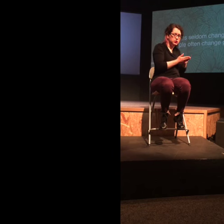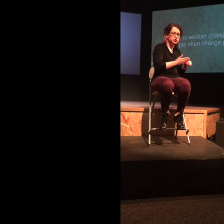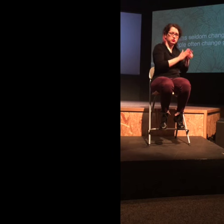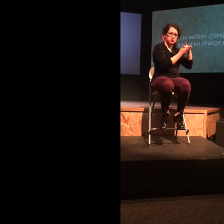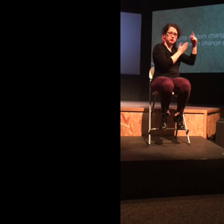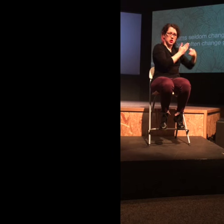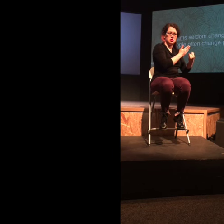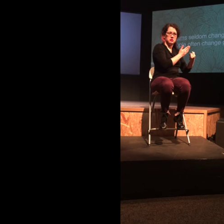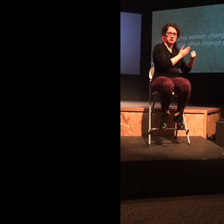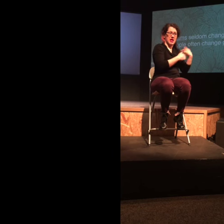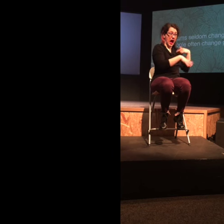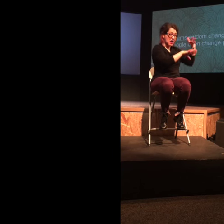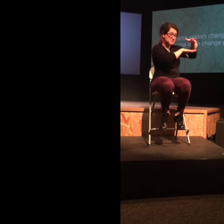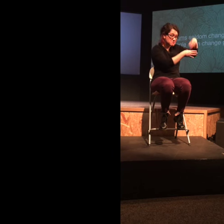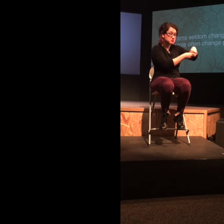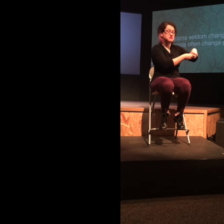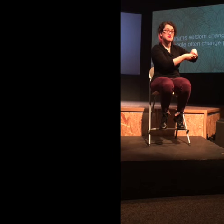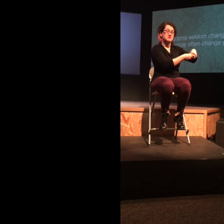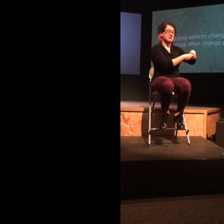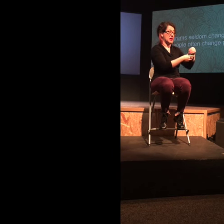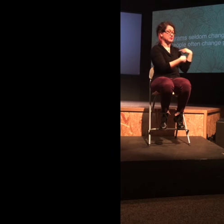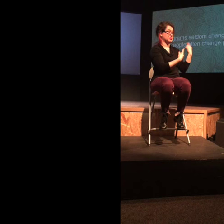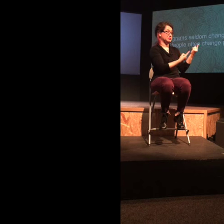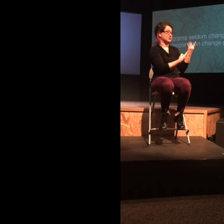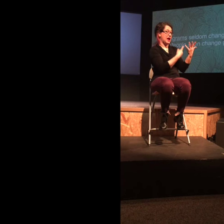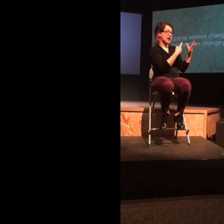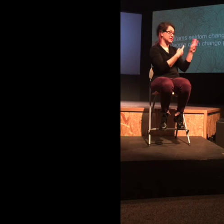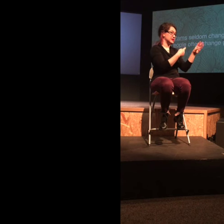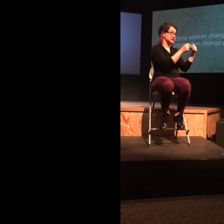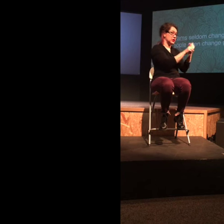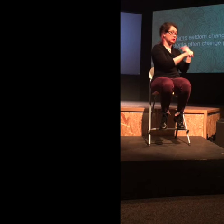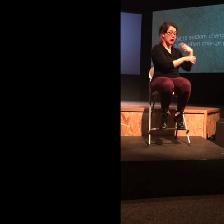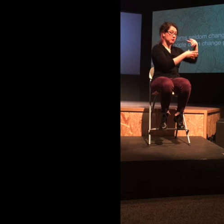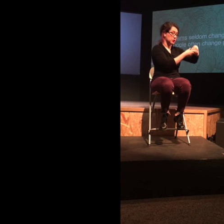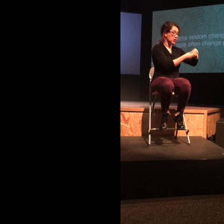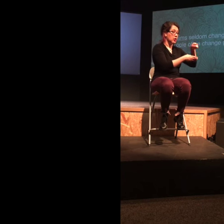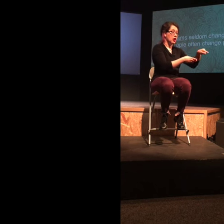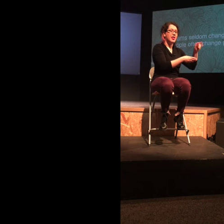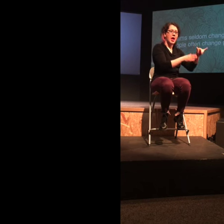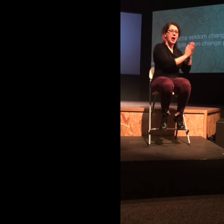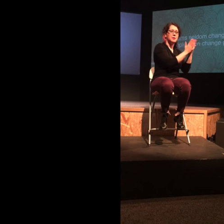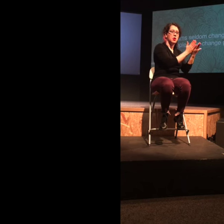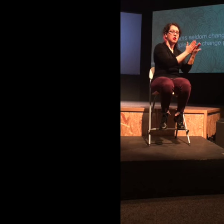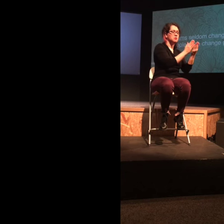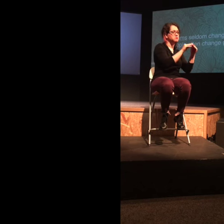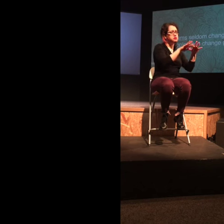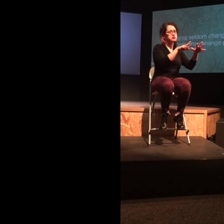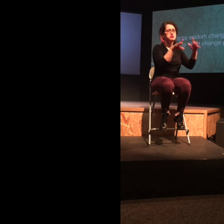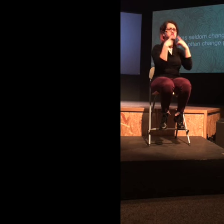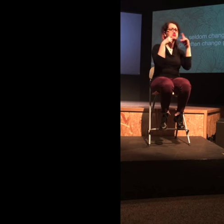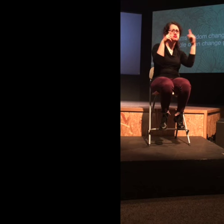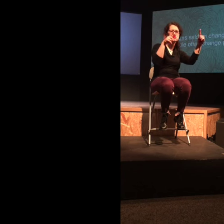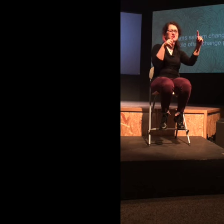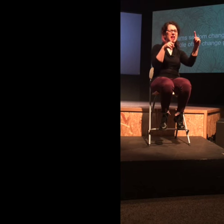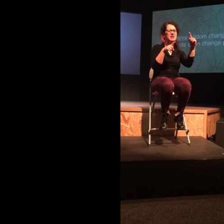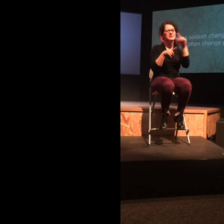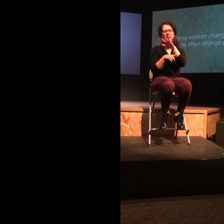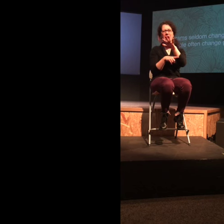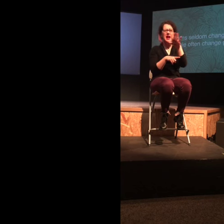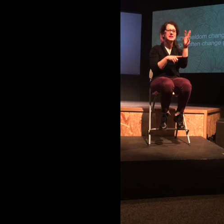5 or 6 years or so. It's sold like hundreds of thousands of copies. It's done really, really well, which is very cool because it's such